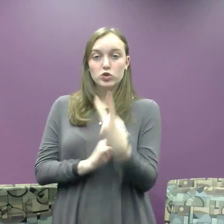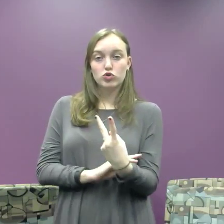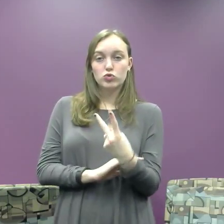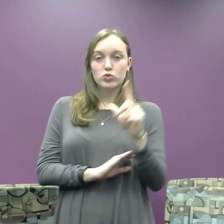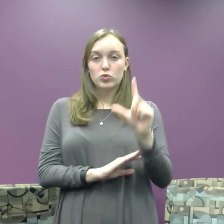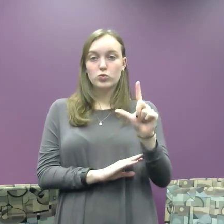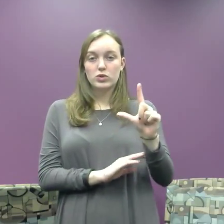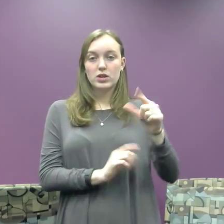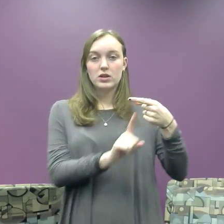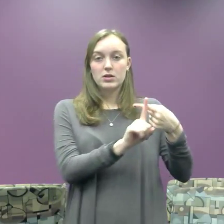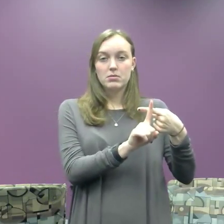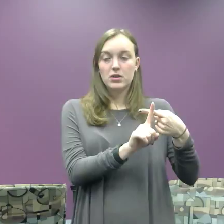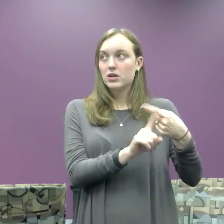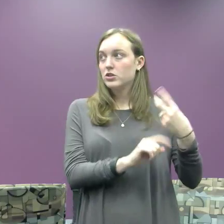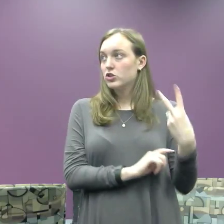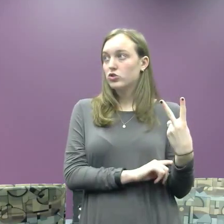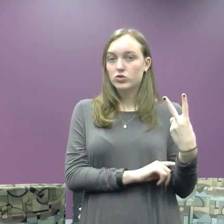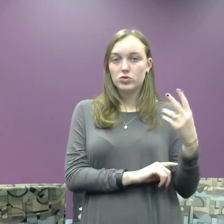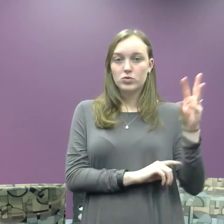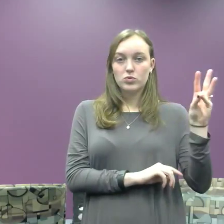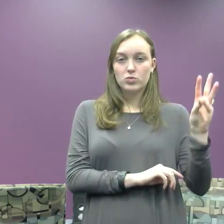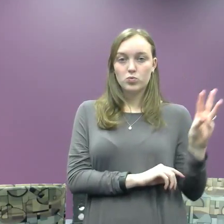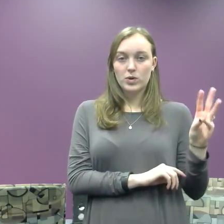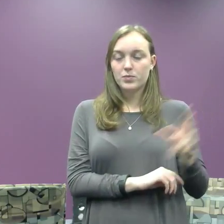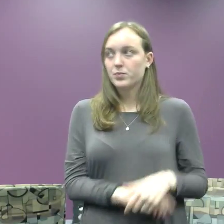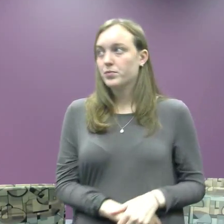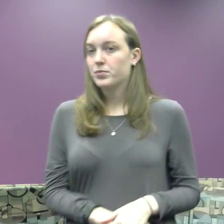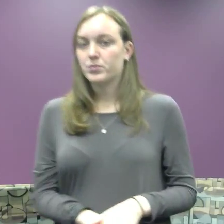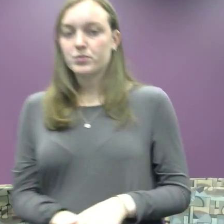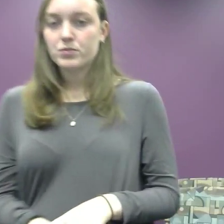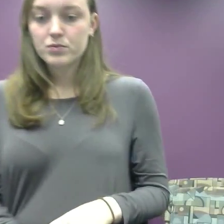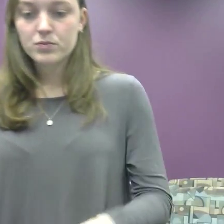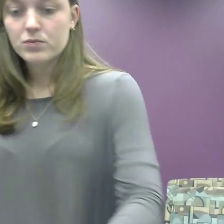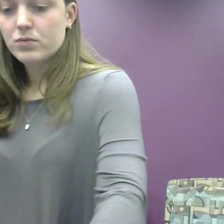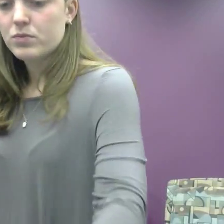Okay, so we'll stop there because I know we're only halfway through, but he suddenly got quiet. And,